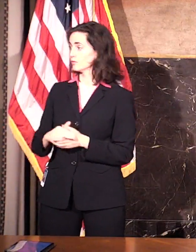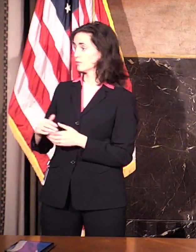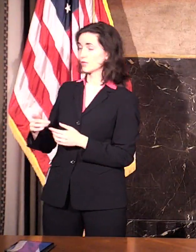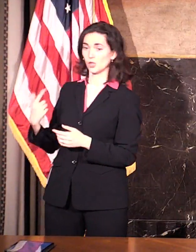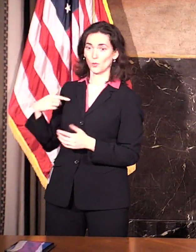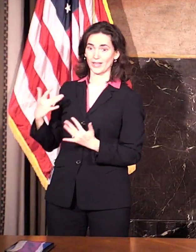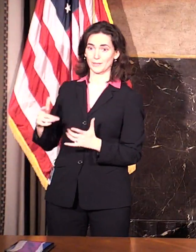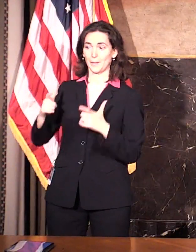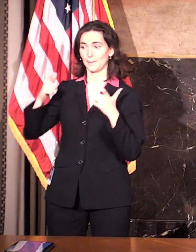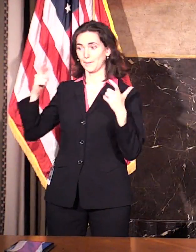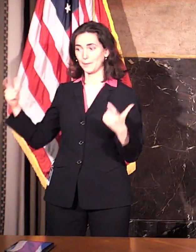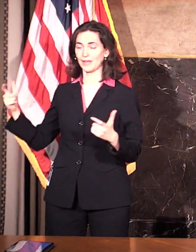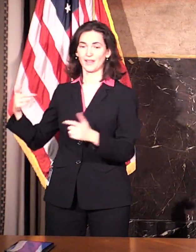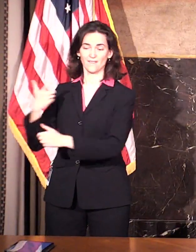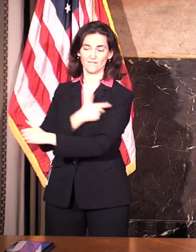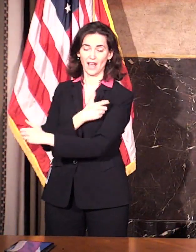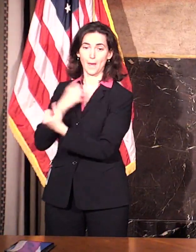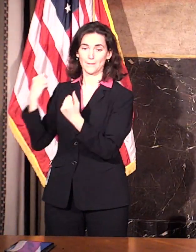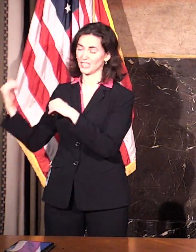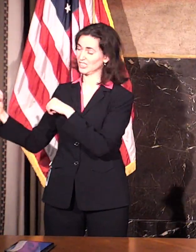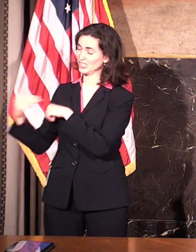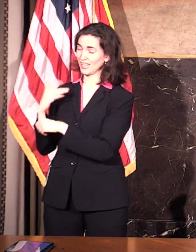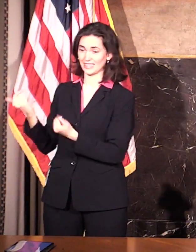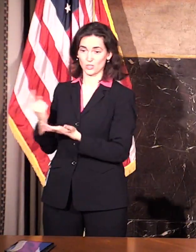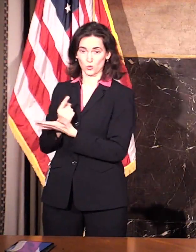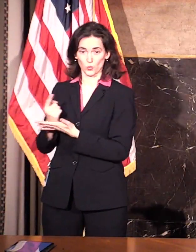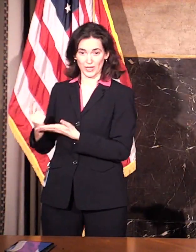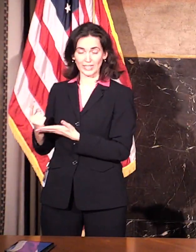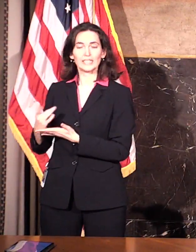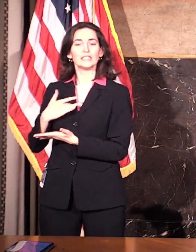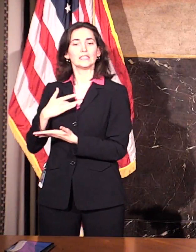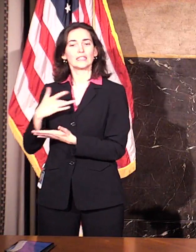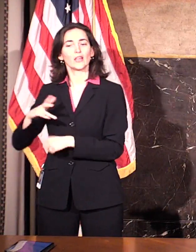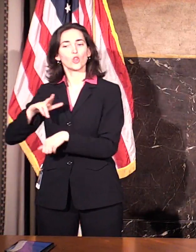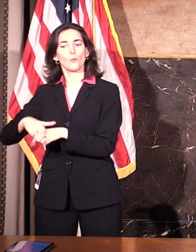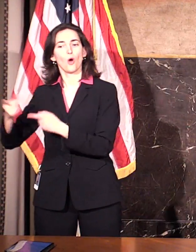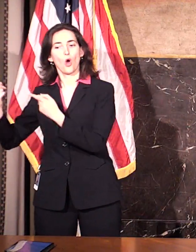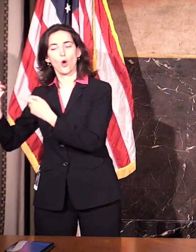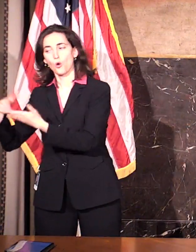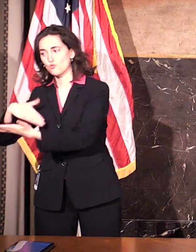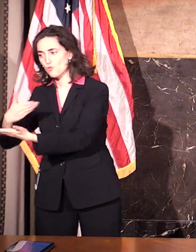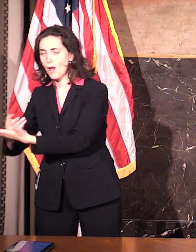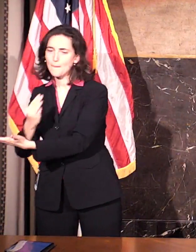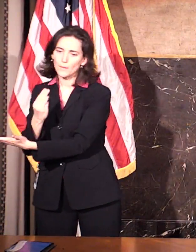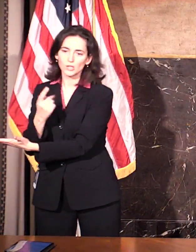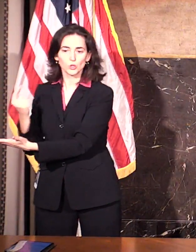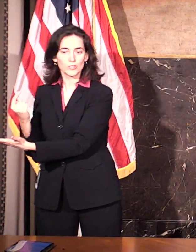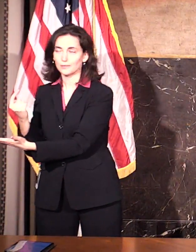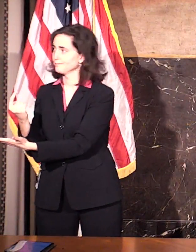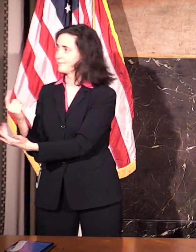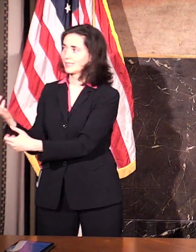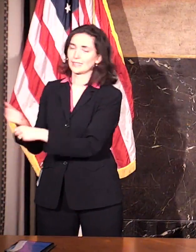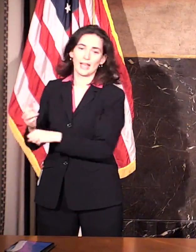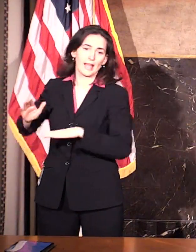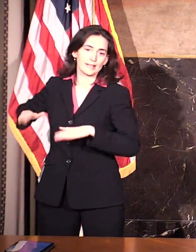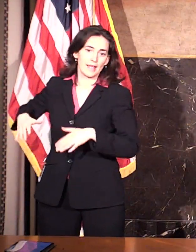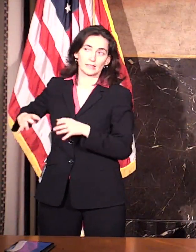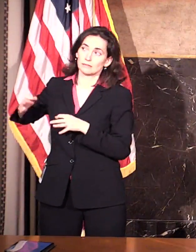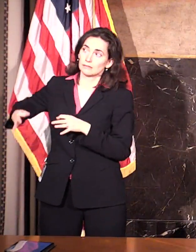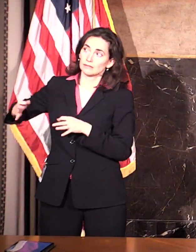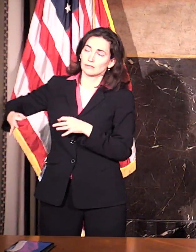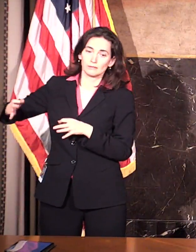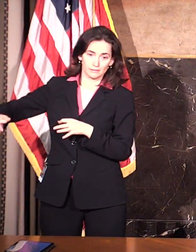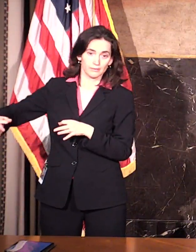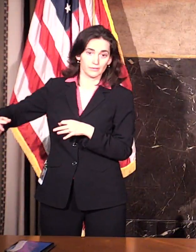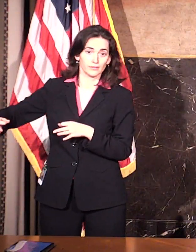of Pfizer and Moderna for this week, which normally would come in on Monday and Tuesday, haven't yet arrived. And